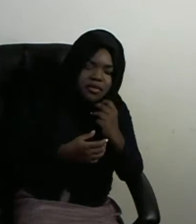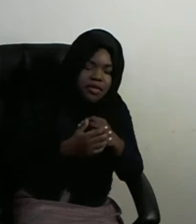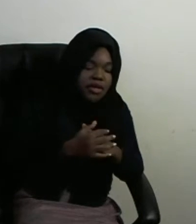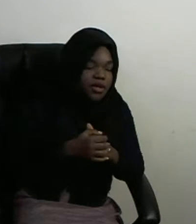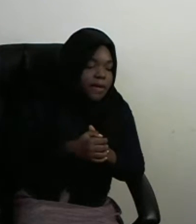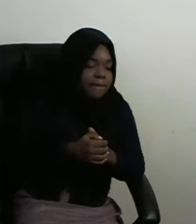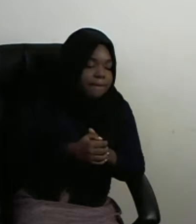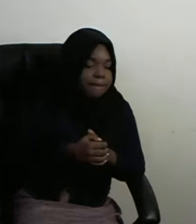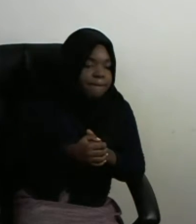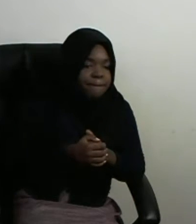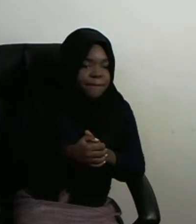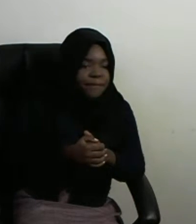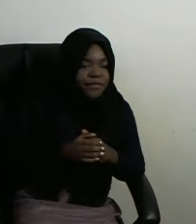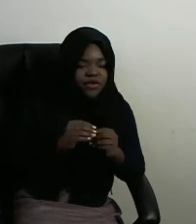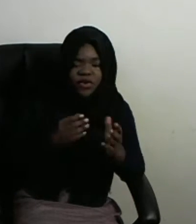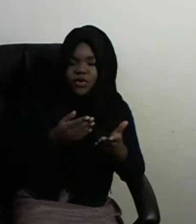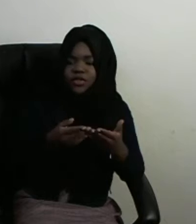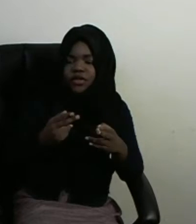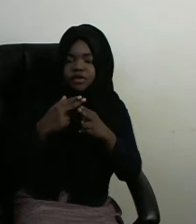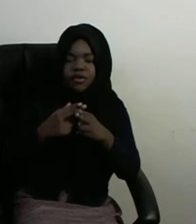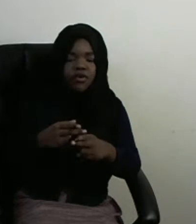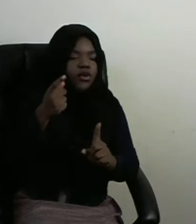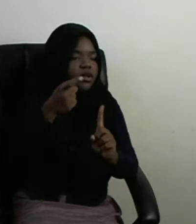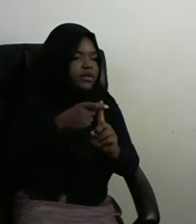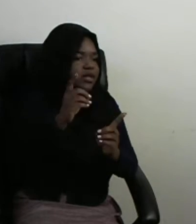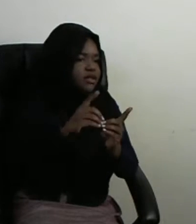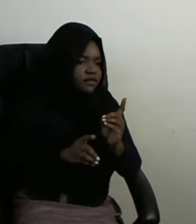There is no such a thing as automatic divorce,